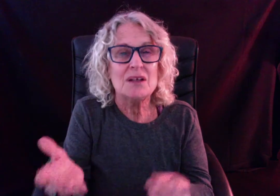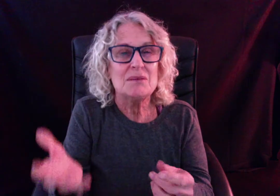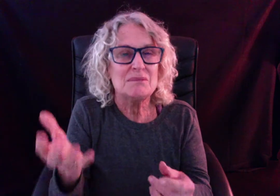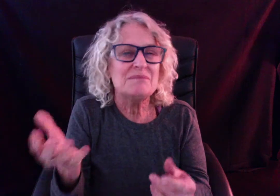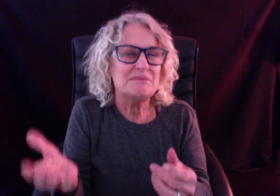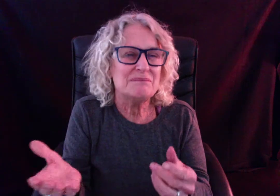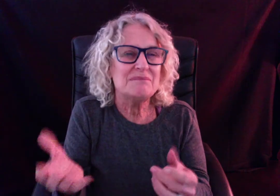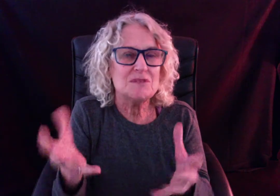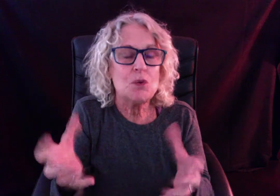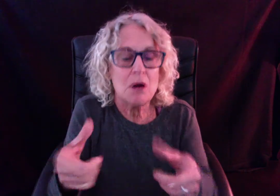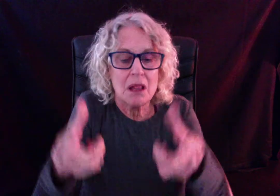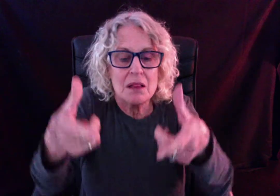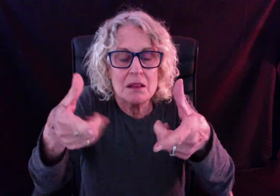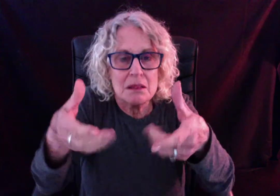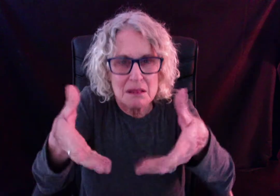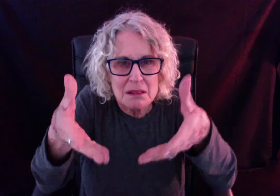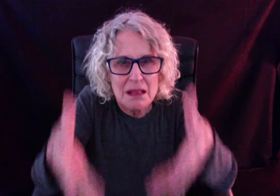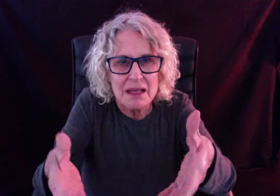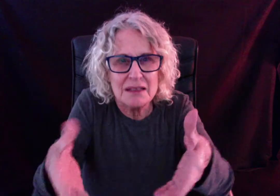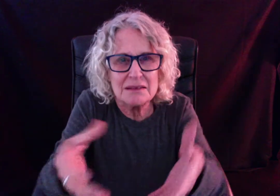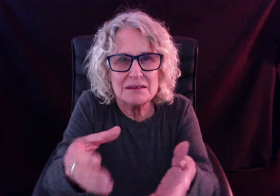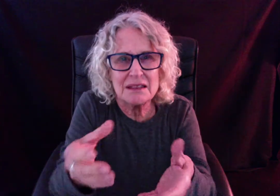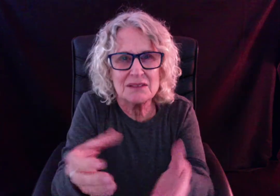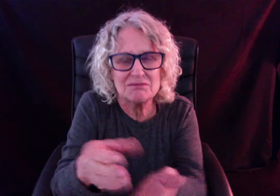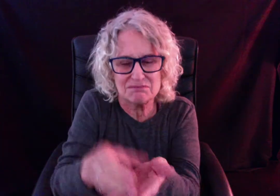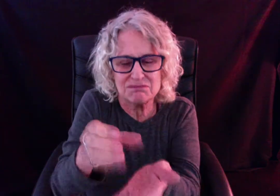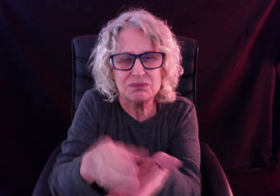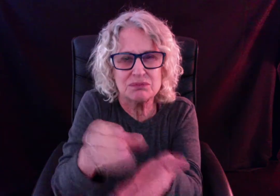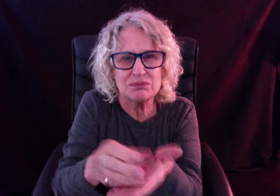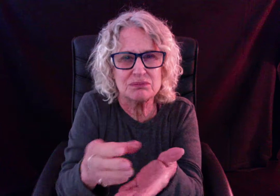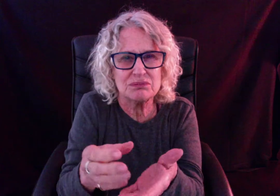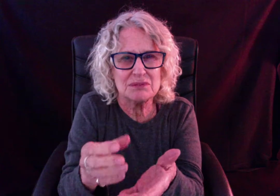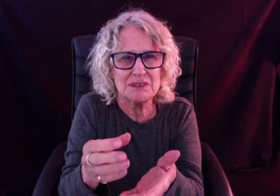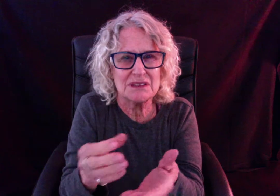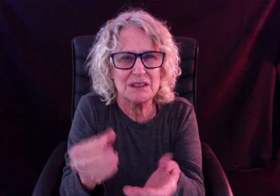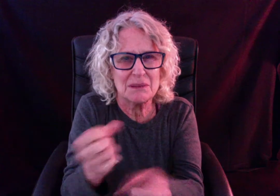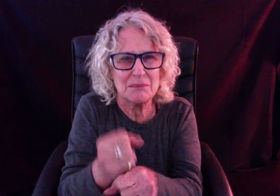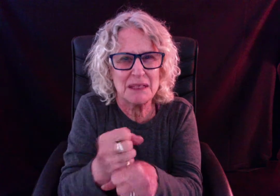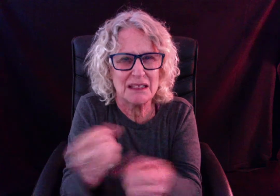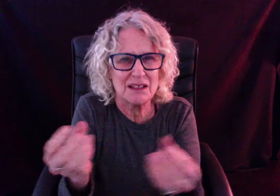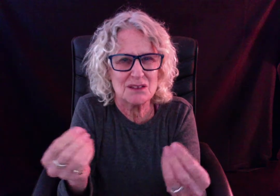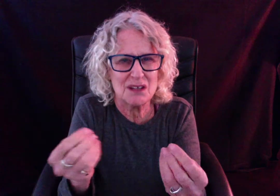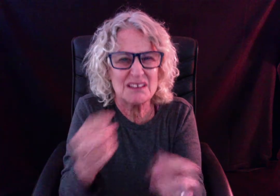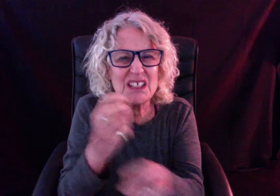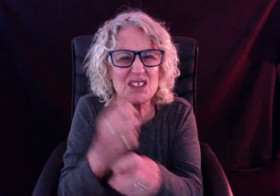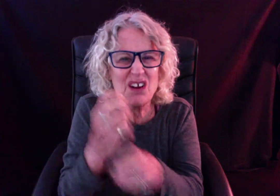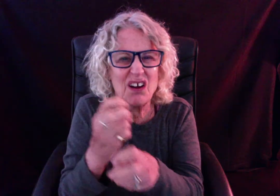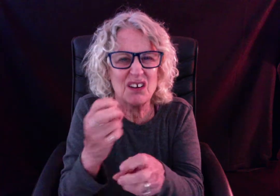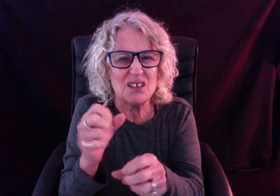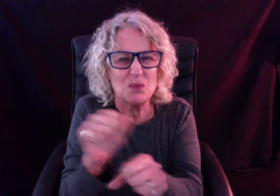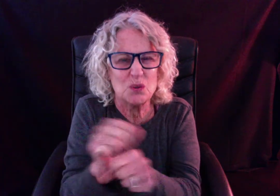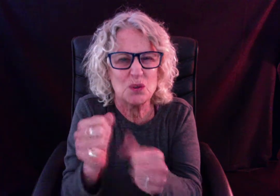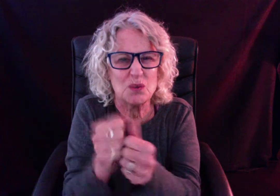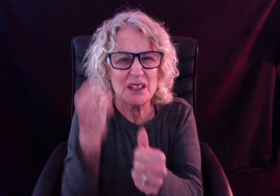there for a little bit to soften up. It's kind of hard to work with. So about a tablespoon of the peanut